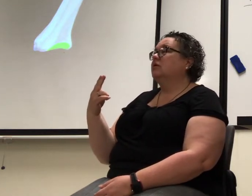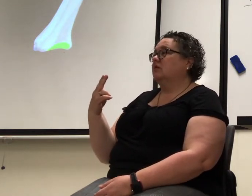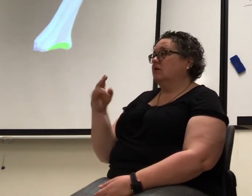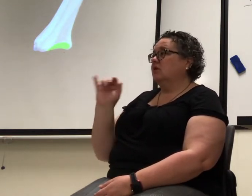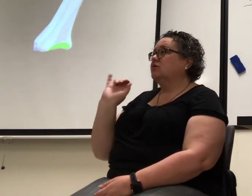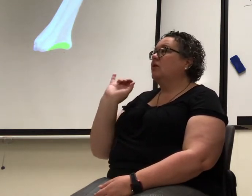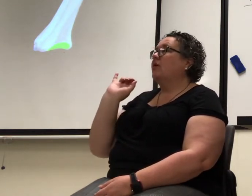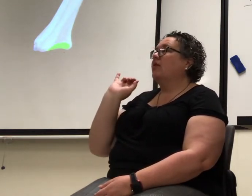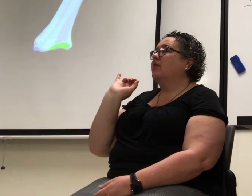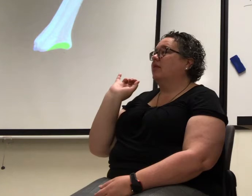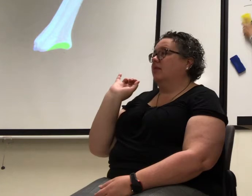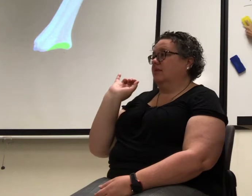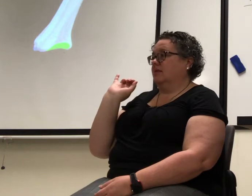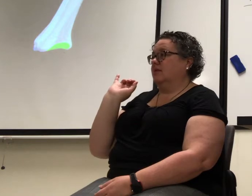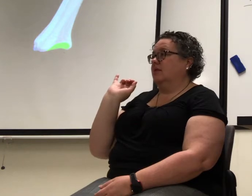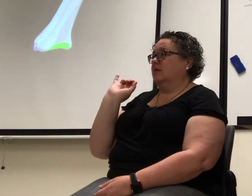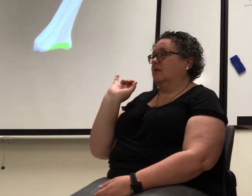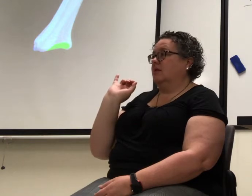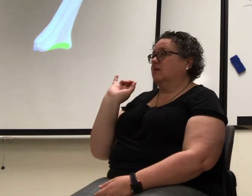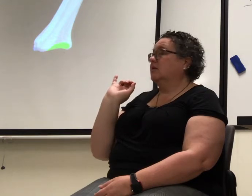there.